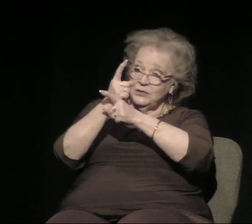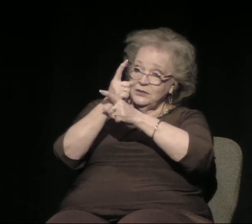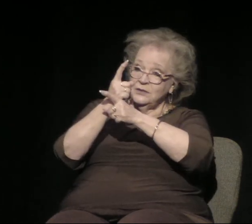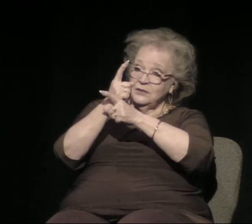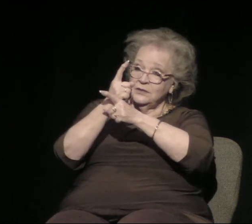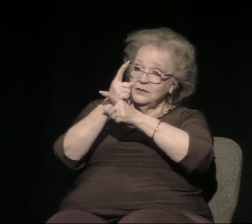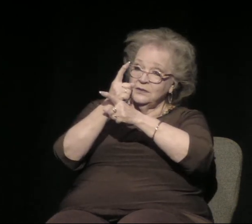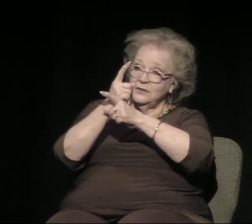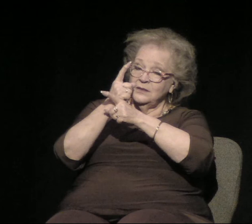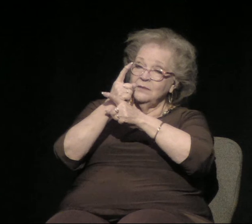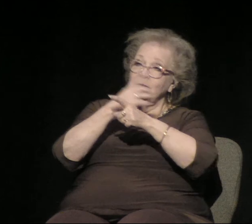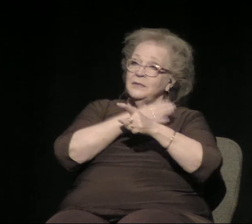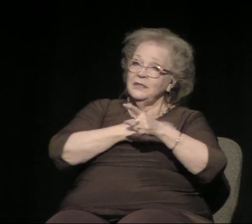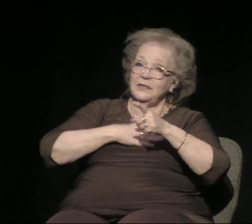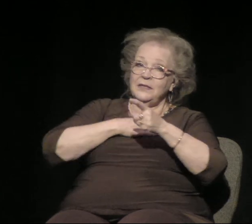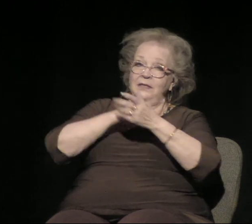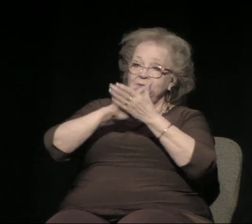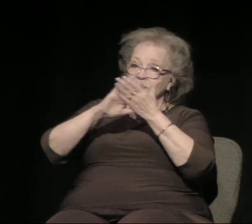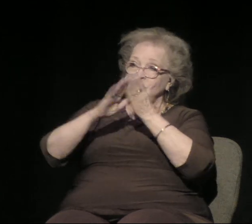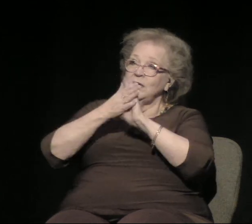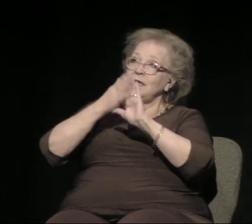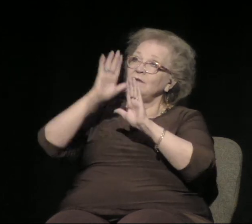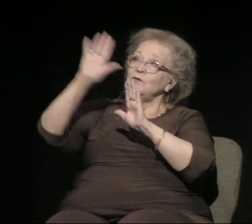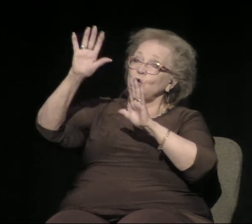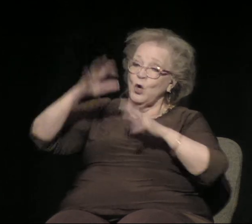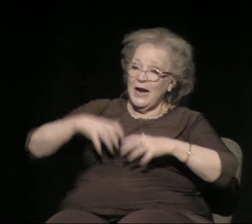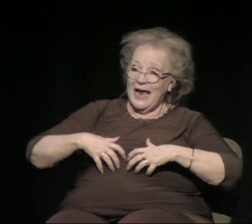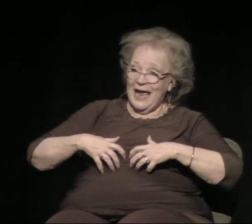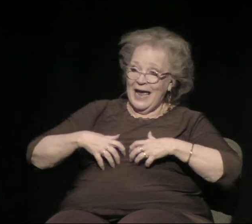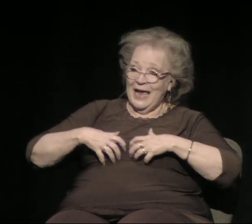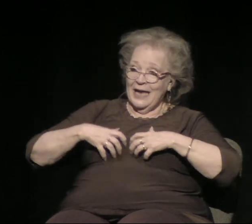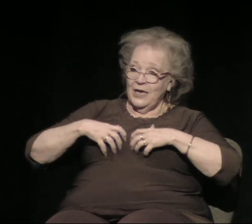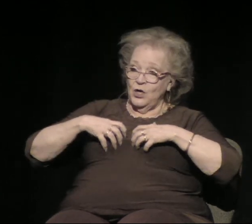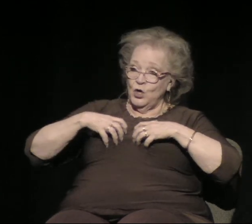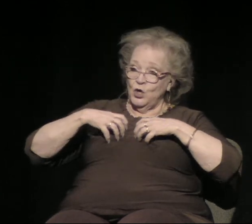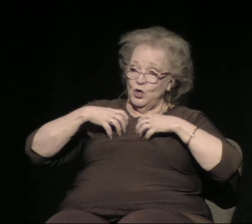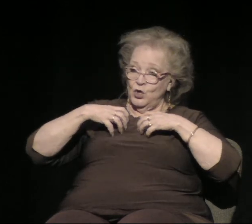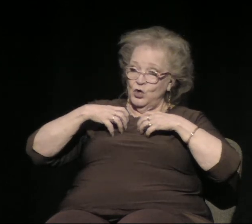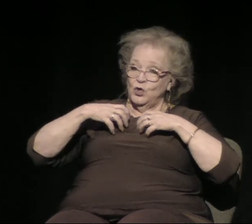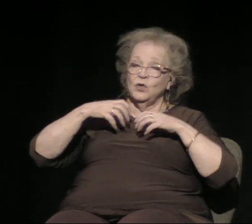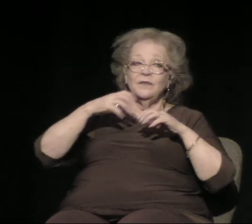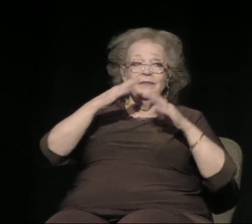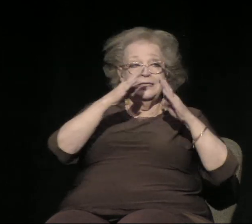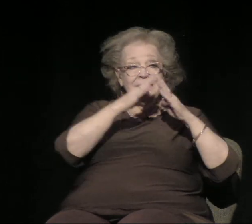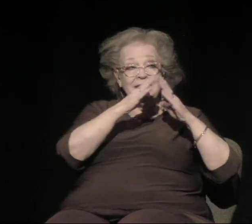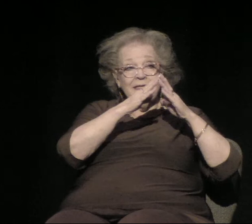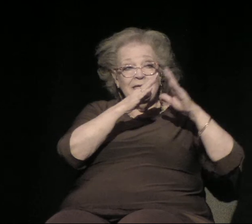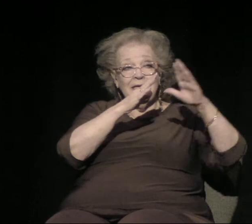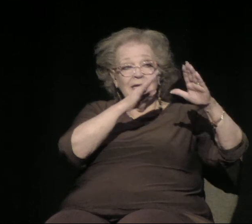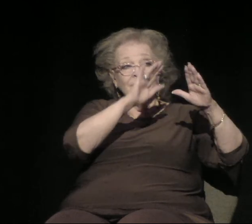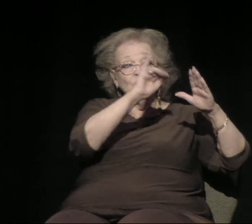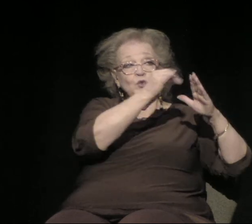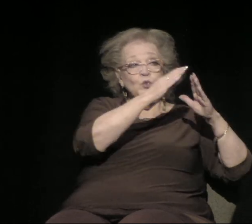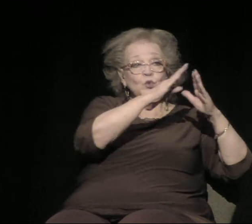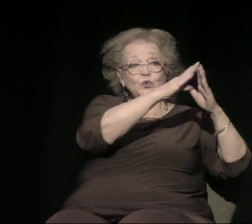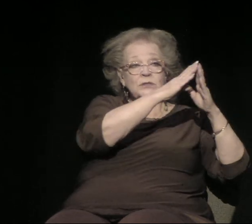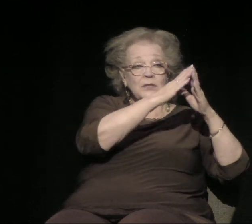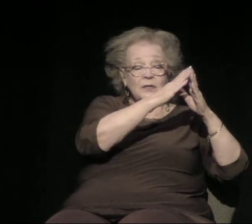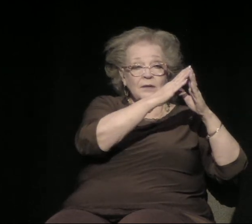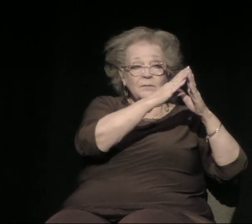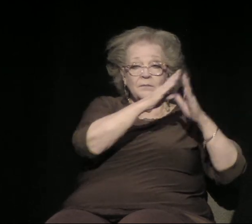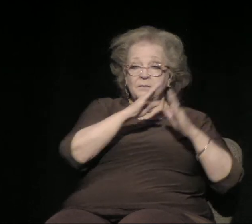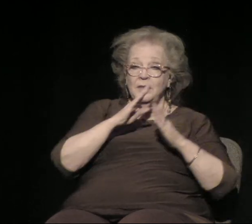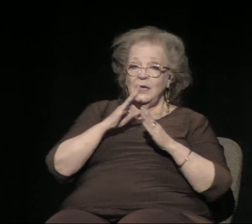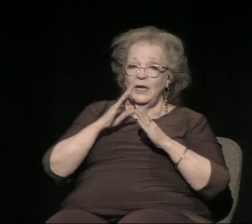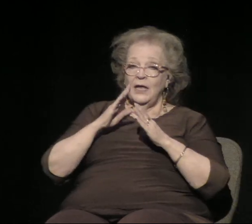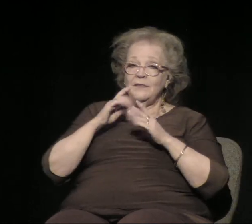anger and your wrath? Would you turn it away from Jerusalem, your city on the holy hill? Our sins and iniquities